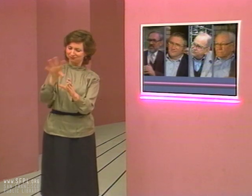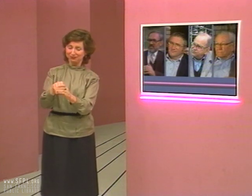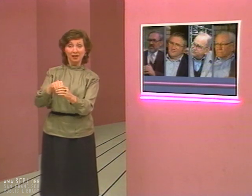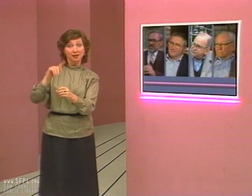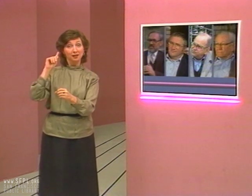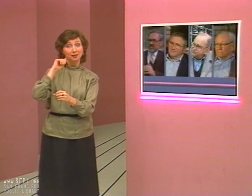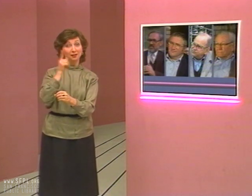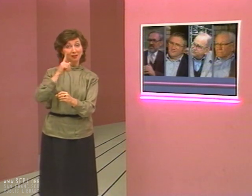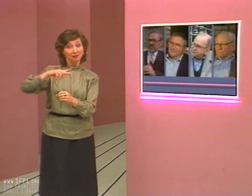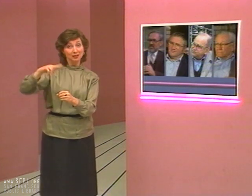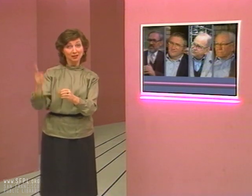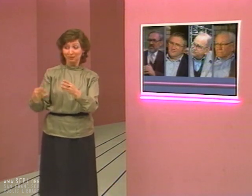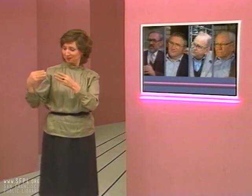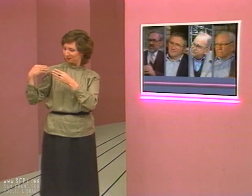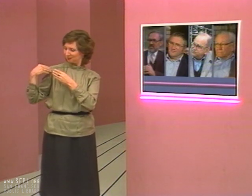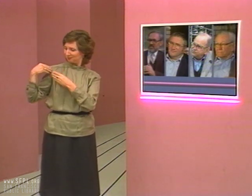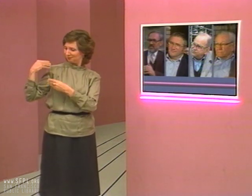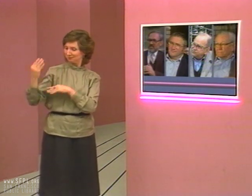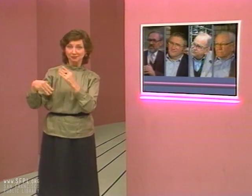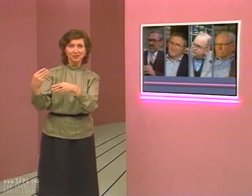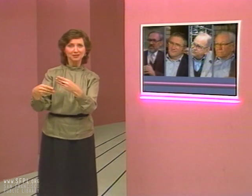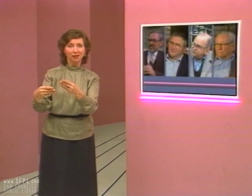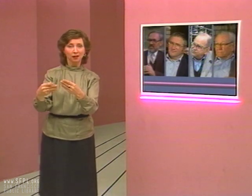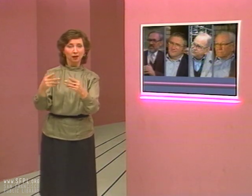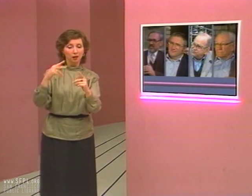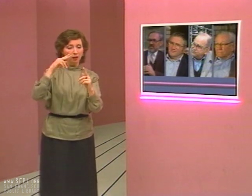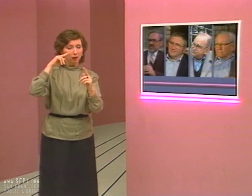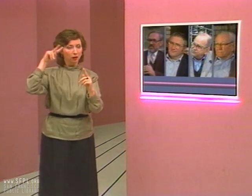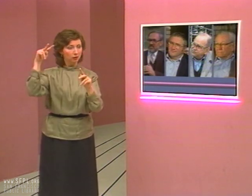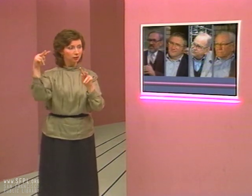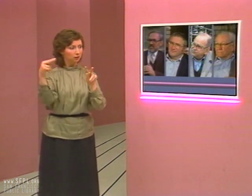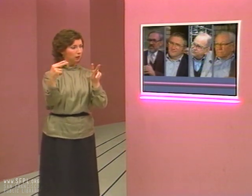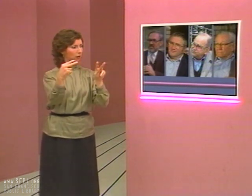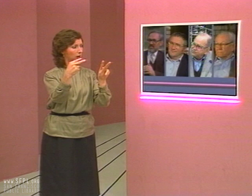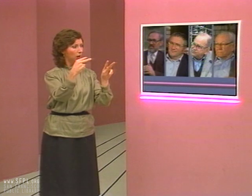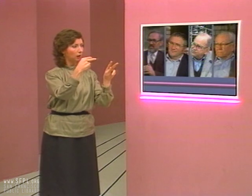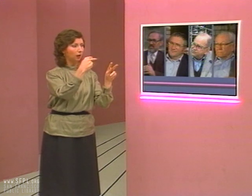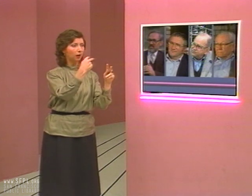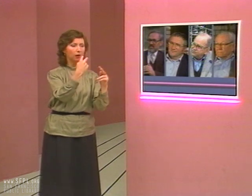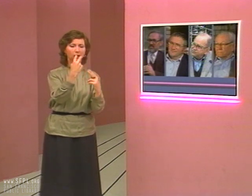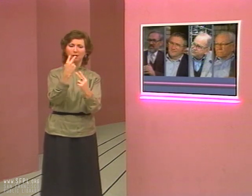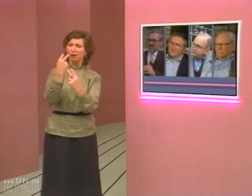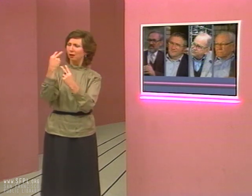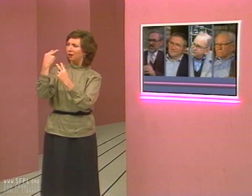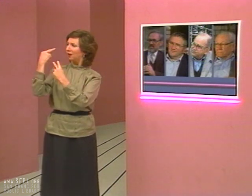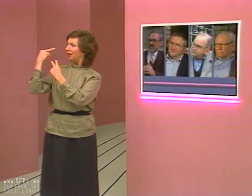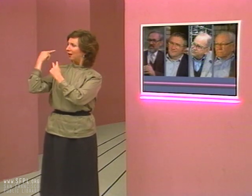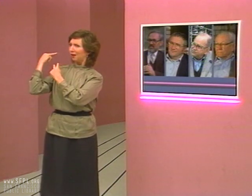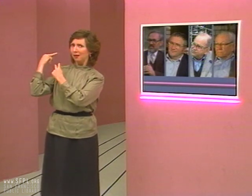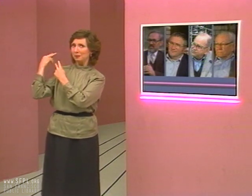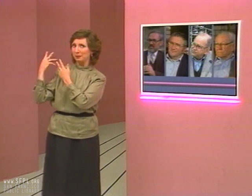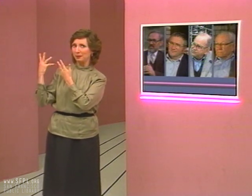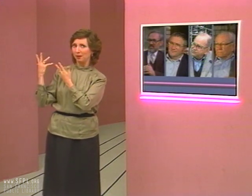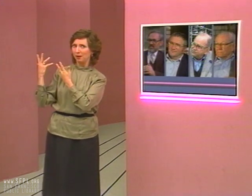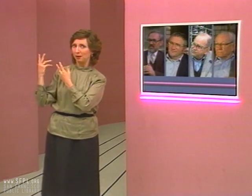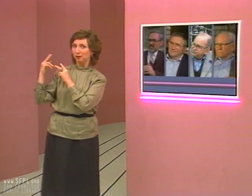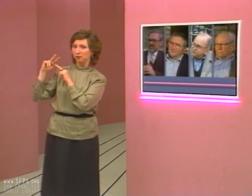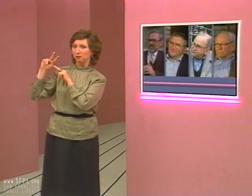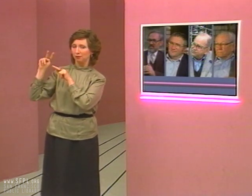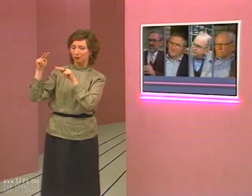varied perspectives, we will see where we have come from, where we are now, and glimpse where we